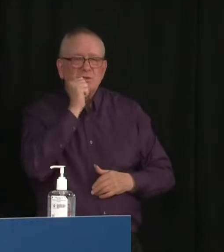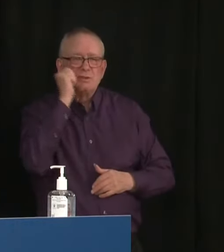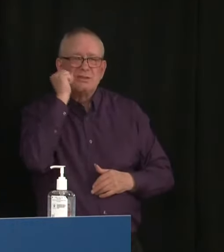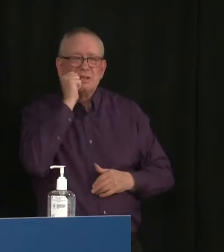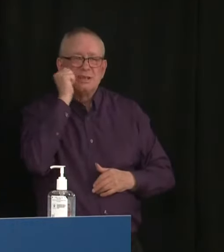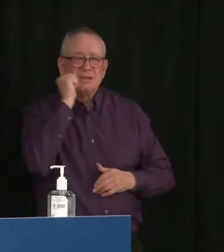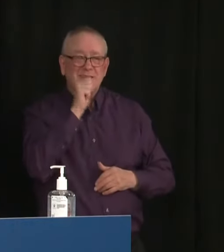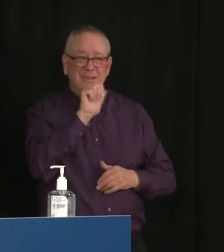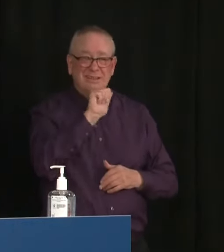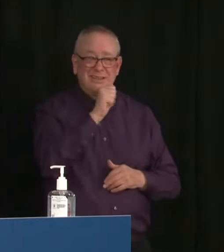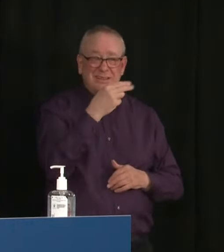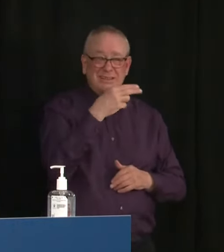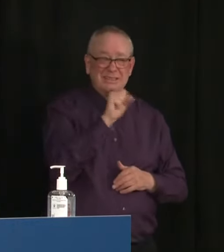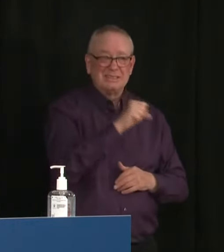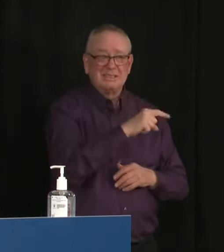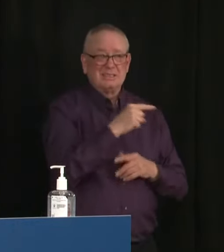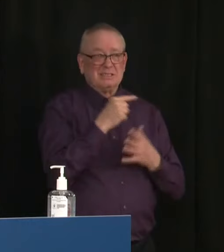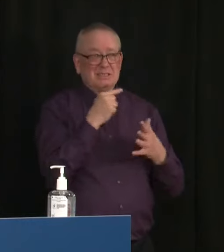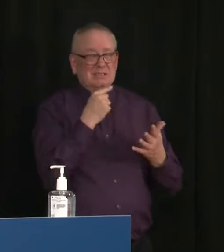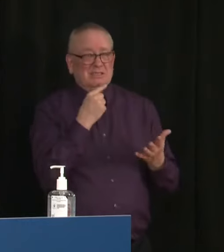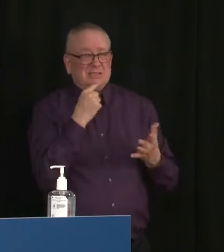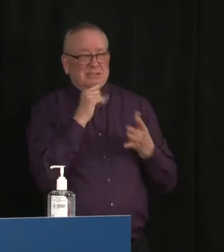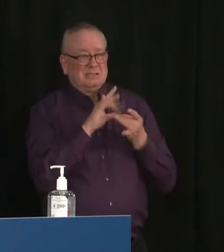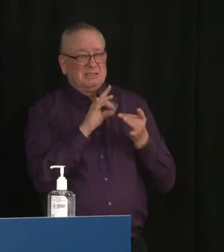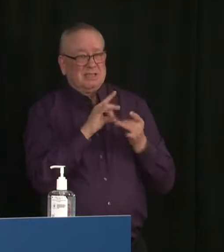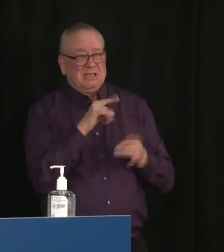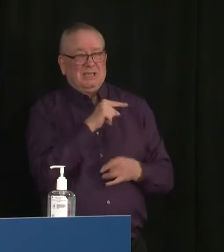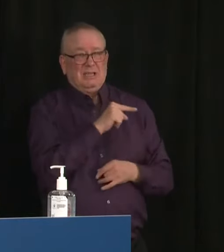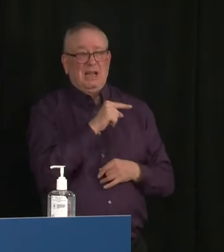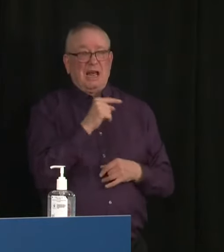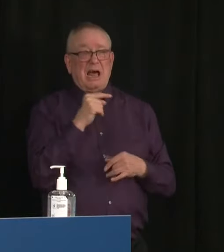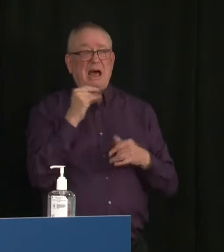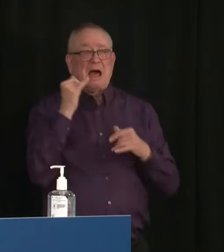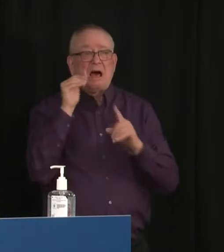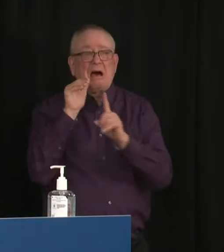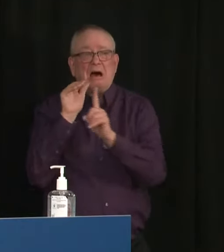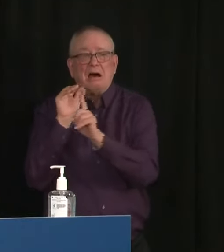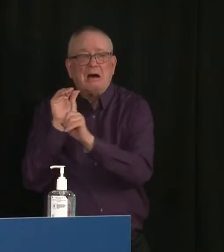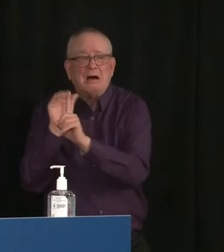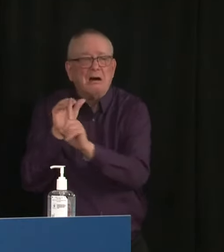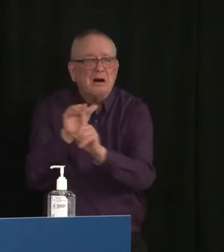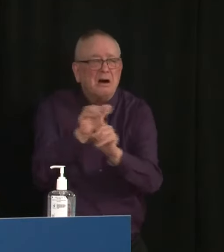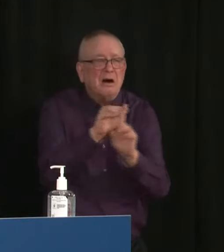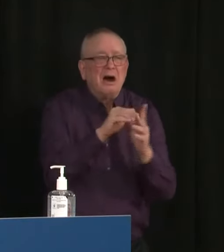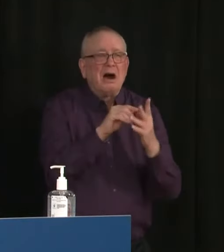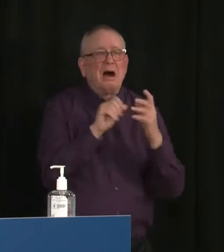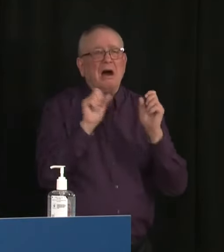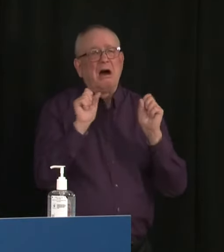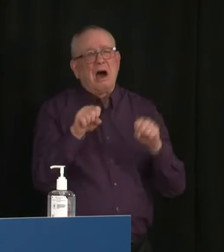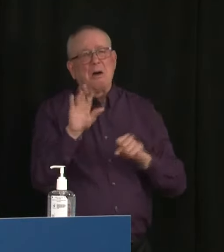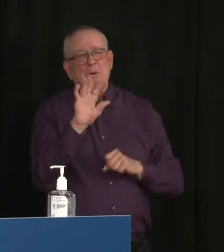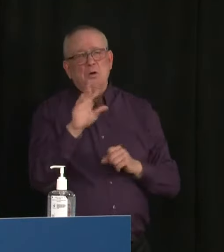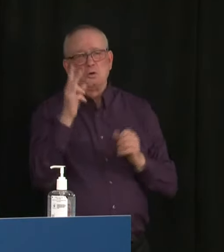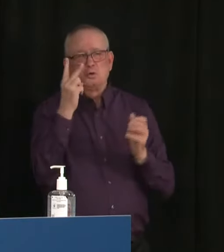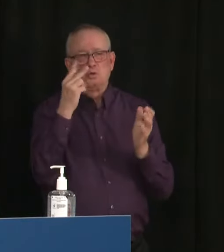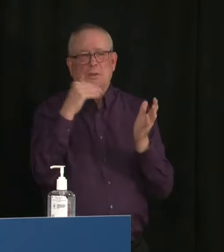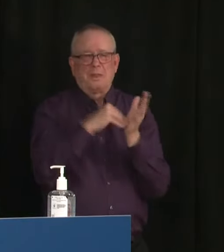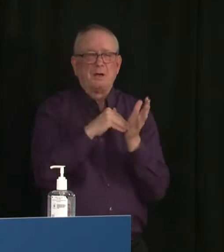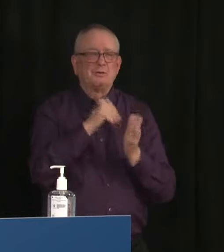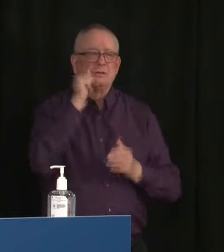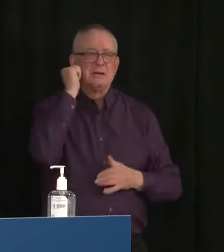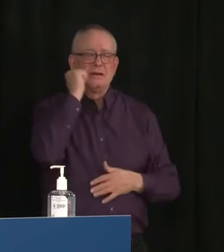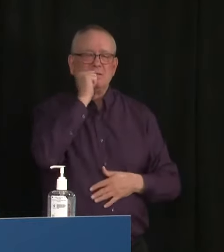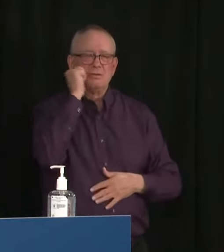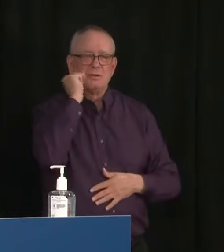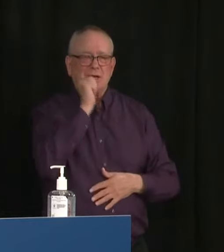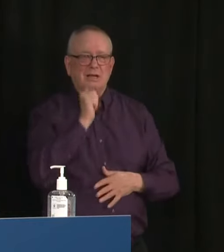tracers are able to investigate about 2,000 cases per day. How would you characterize Alberta's contact